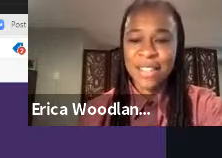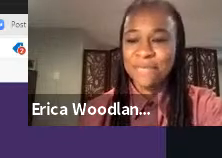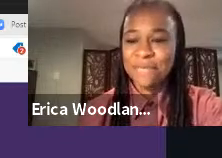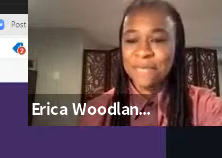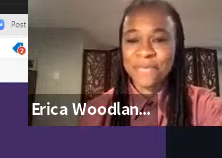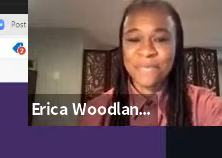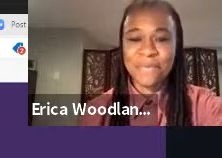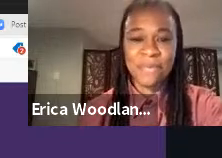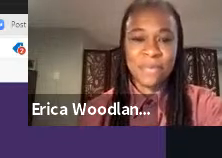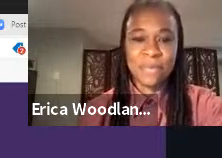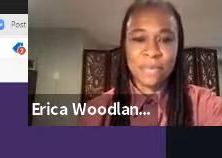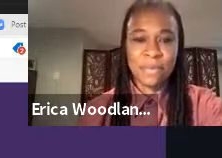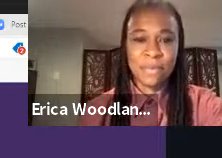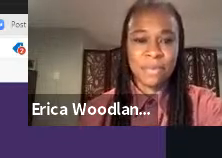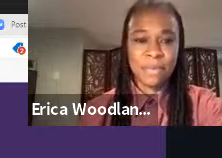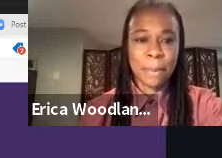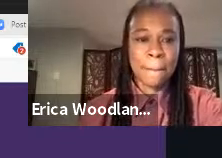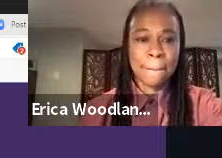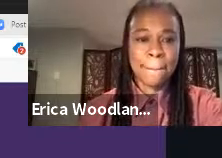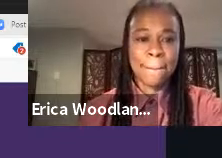Next slide.